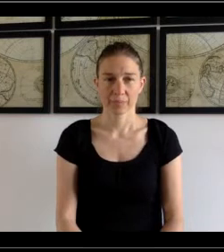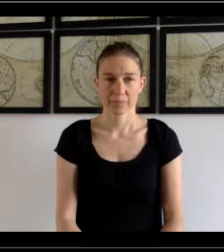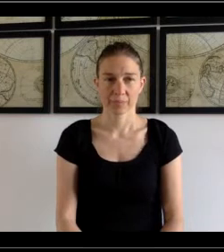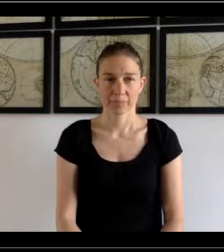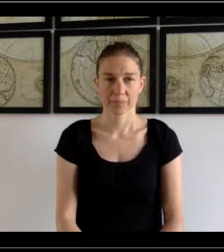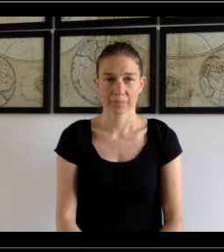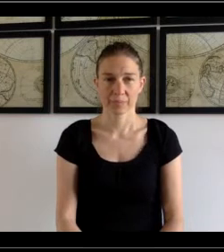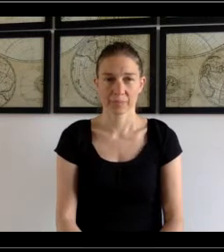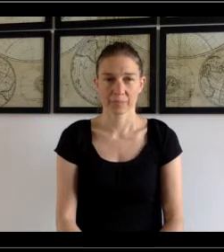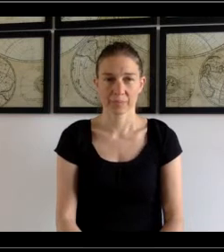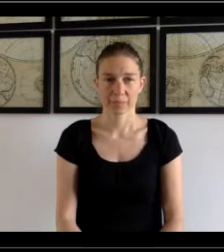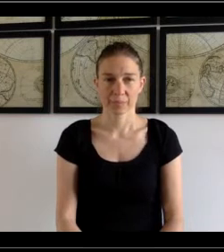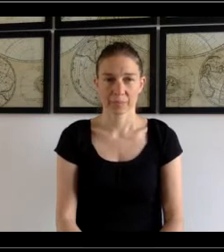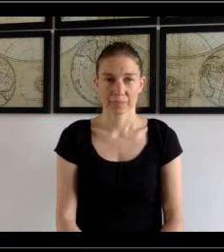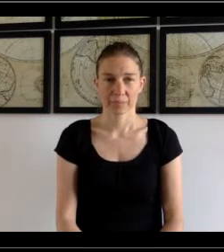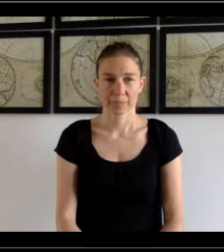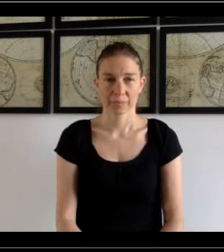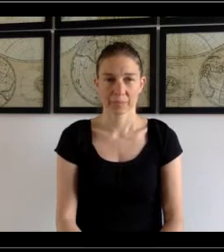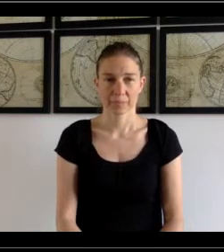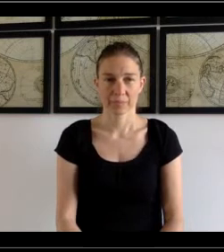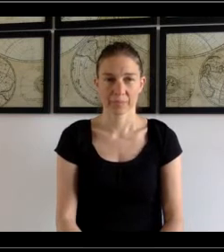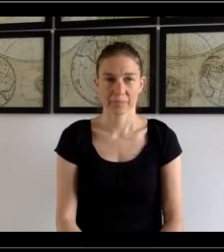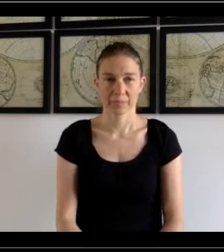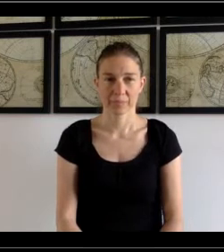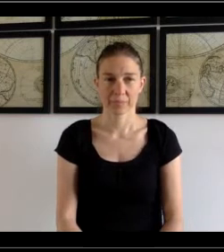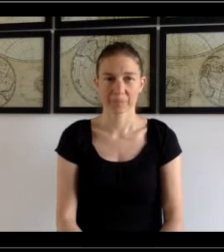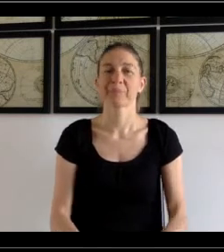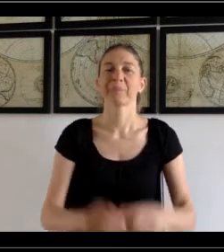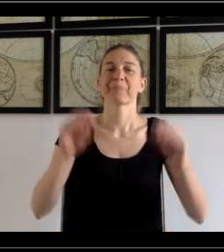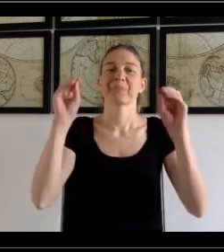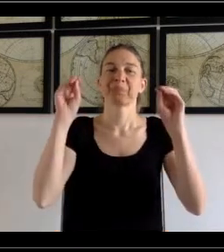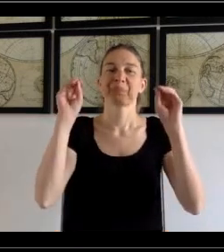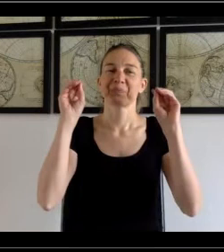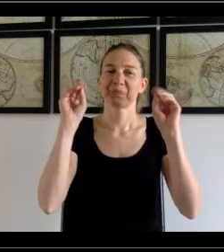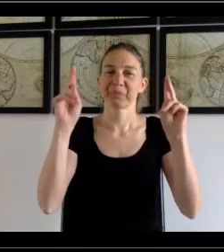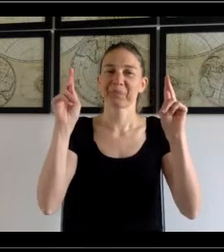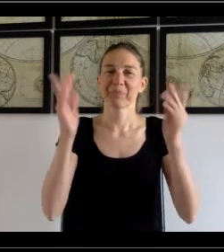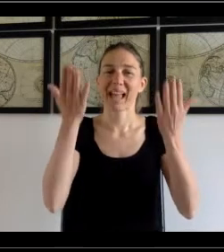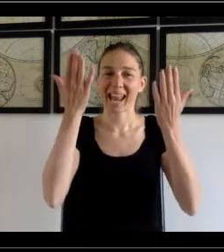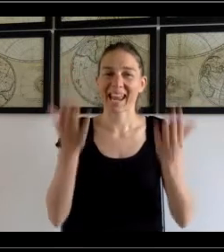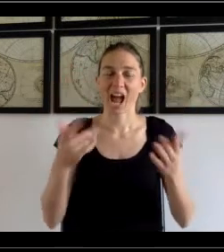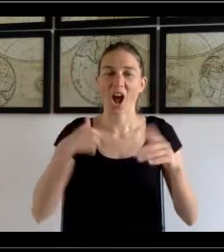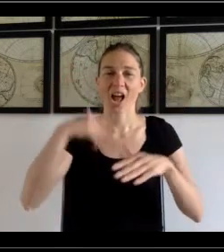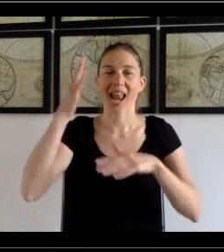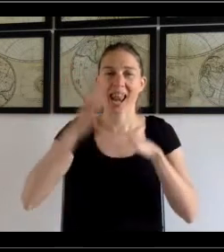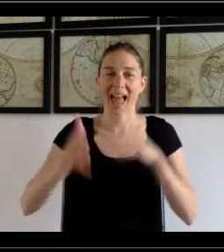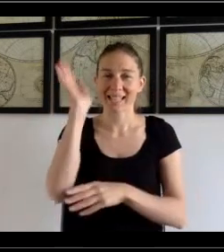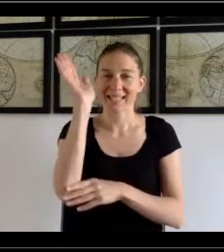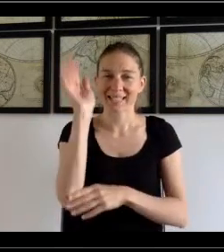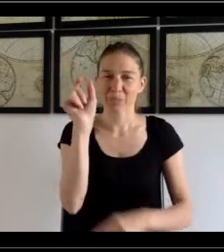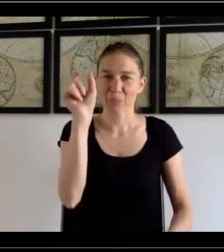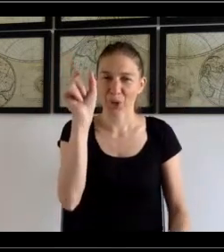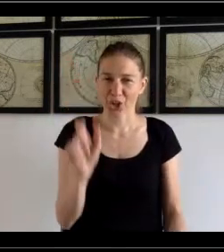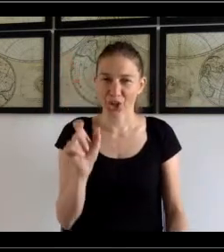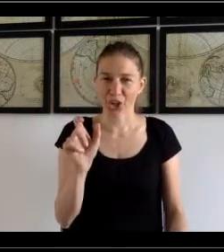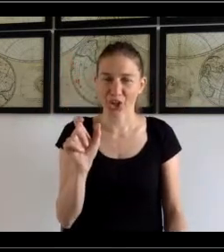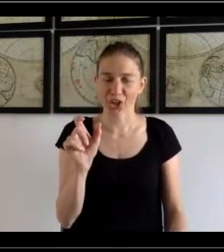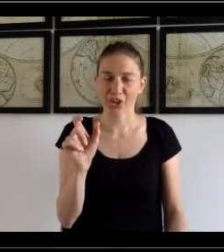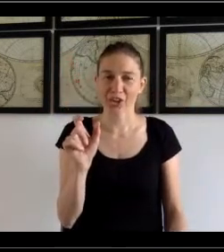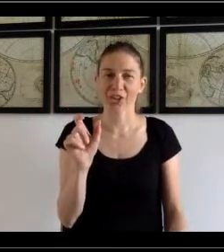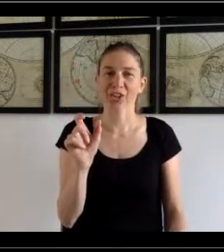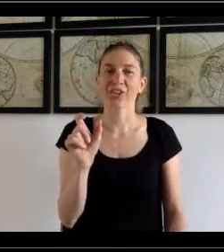box. Okay, and now we will move on to our final speaker for today, who will be talking